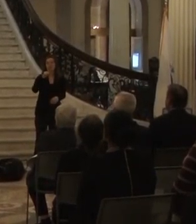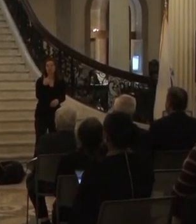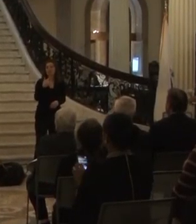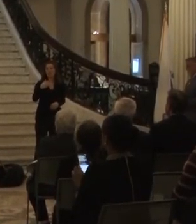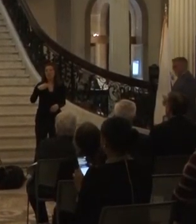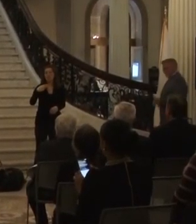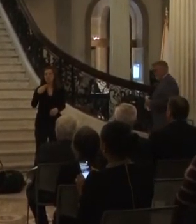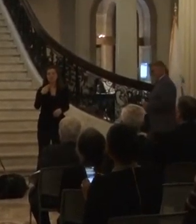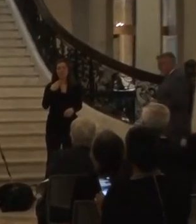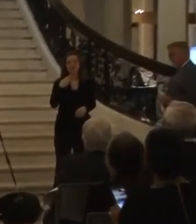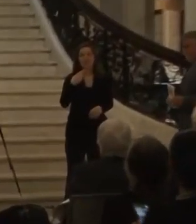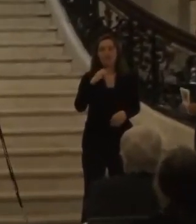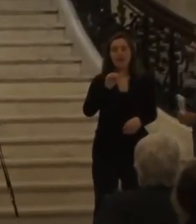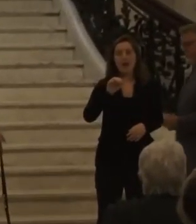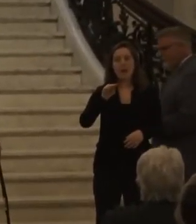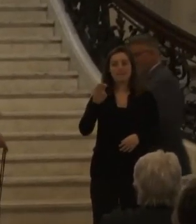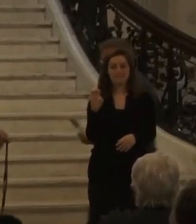up.